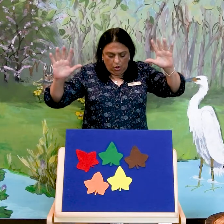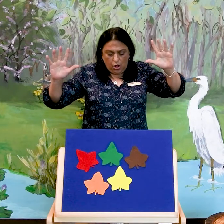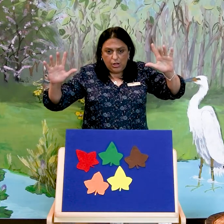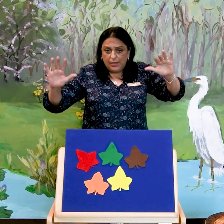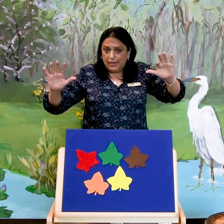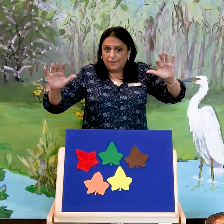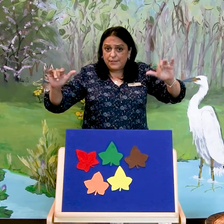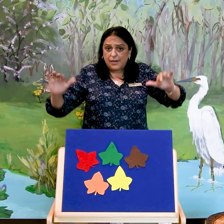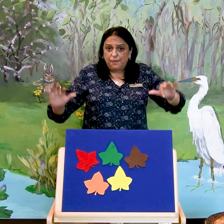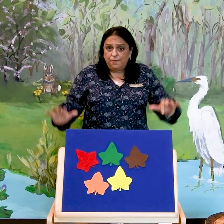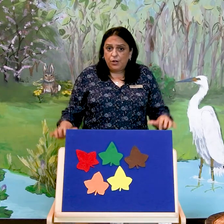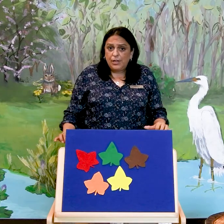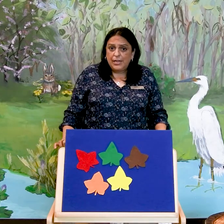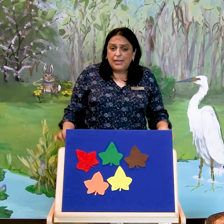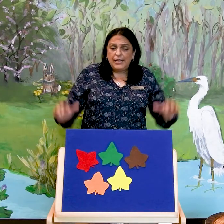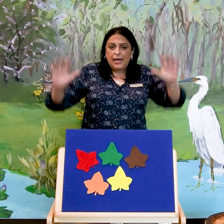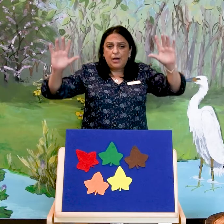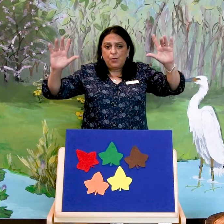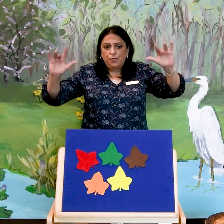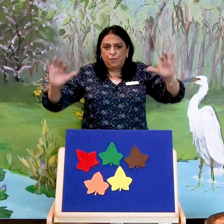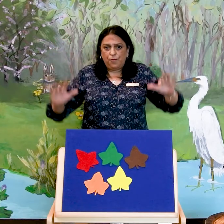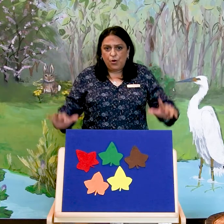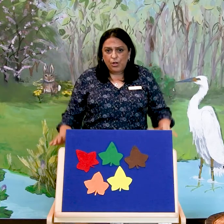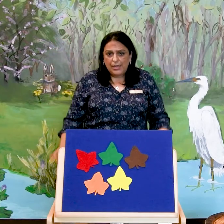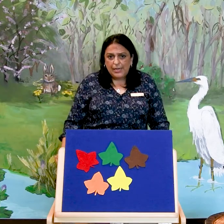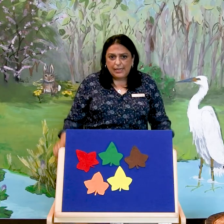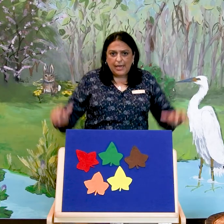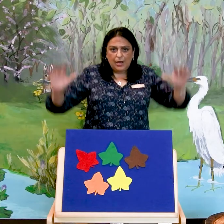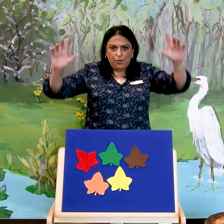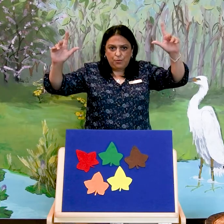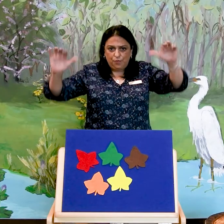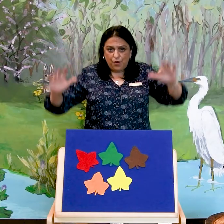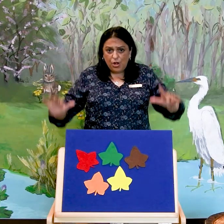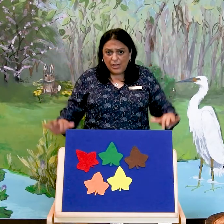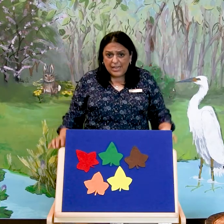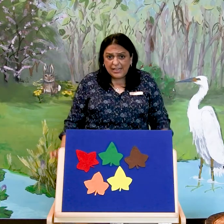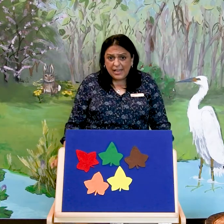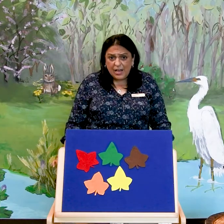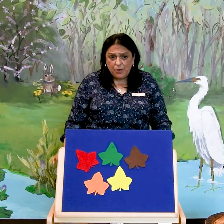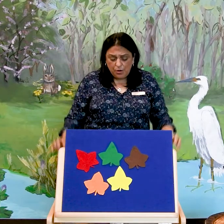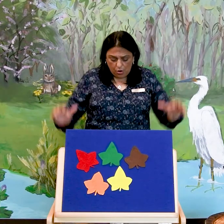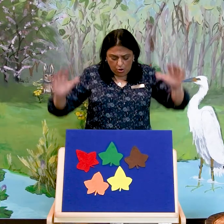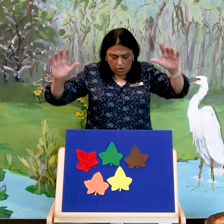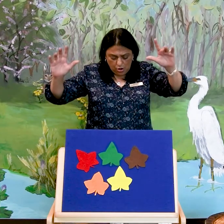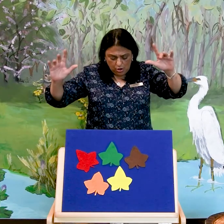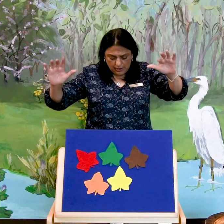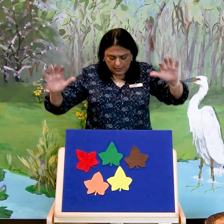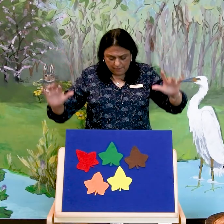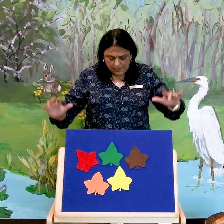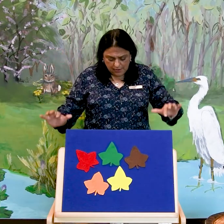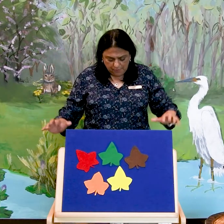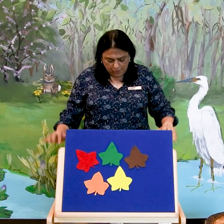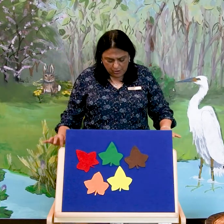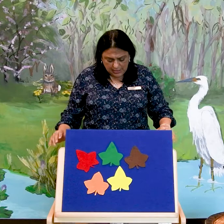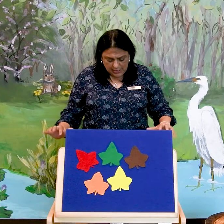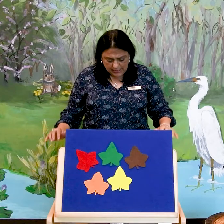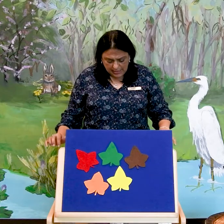All the leaves are falling down, falling down, falling down. All the leaves are falling